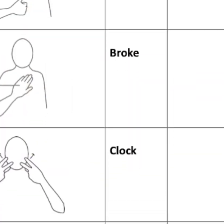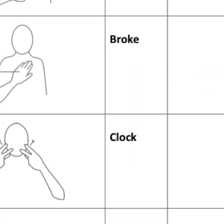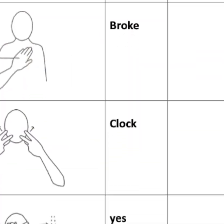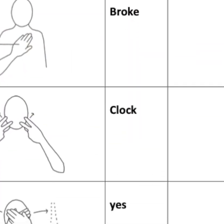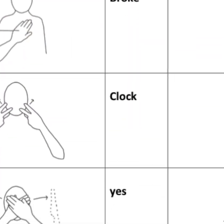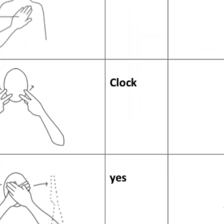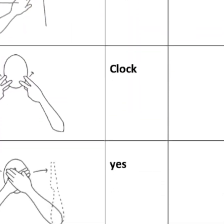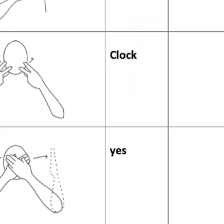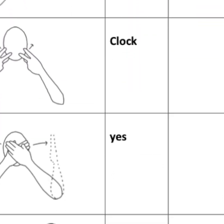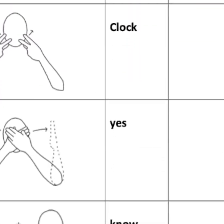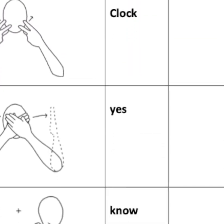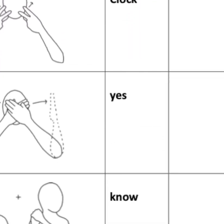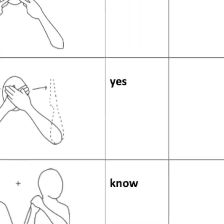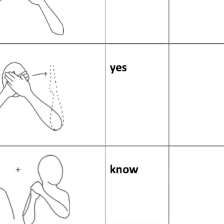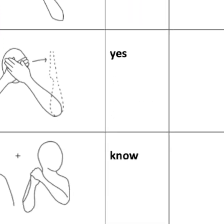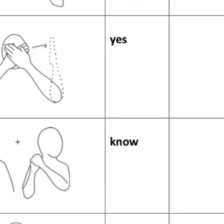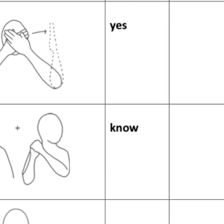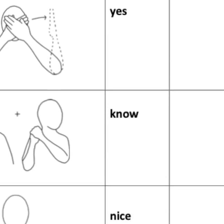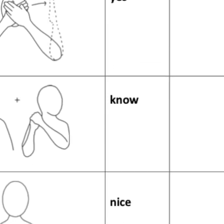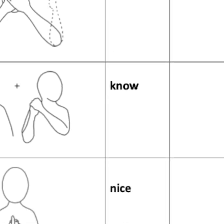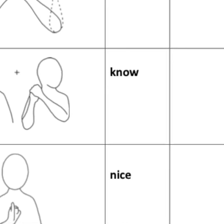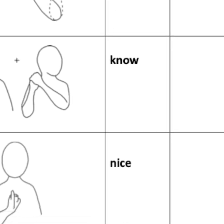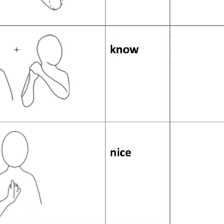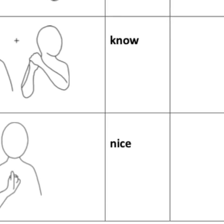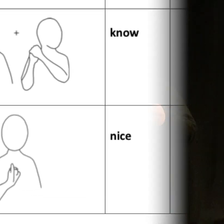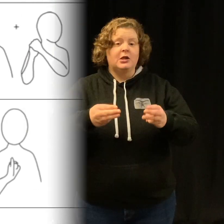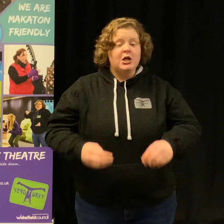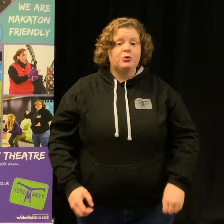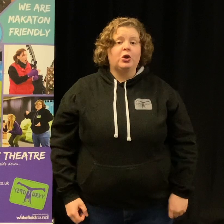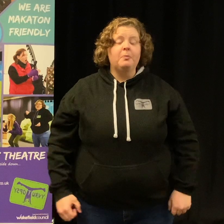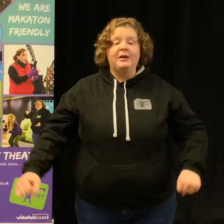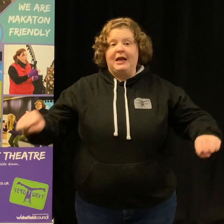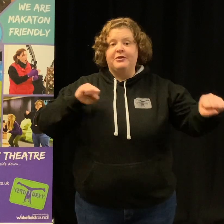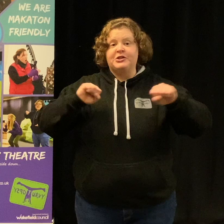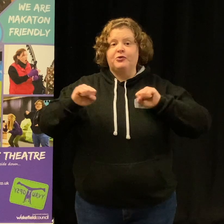Added to this, we created the physical Makaton glossaries to accompany the script,